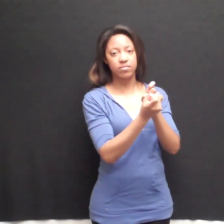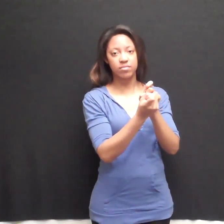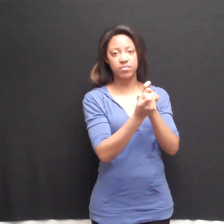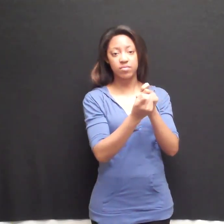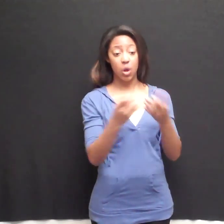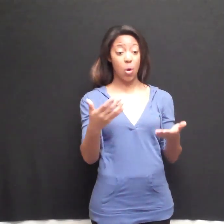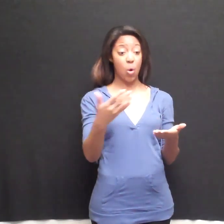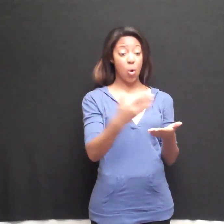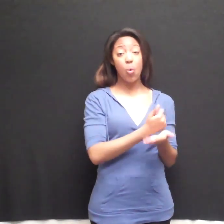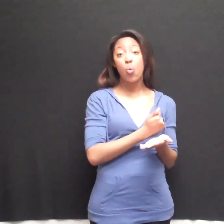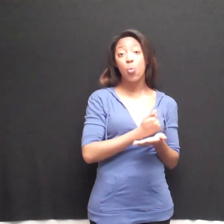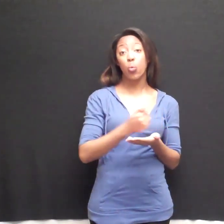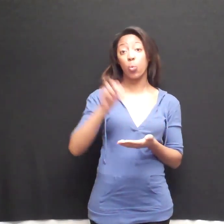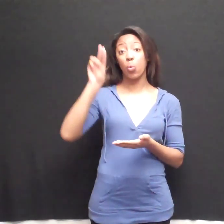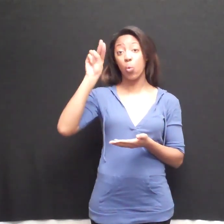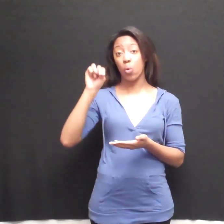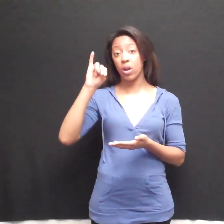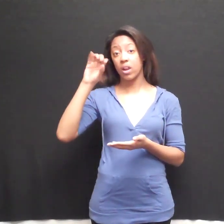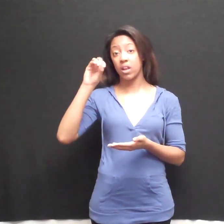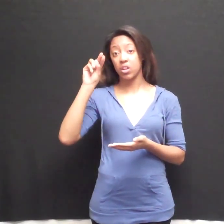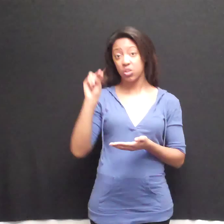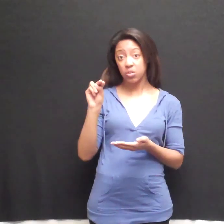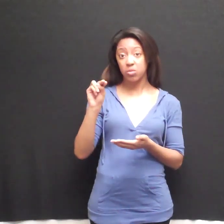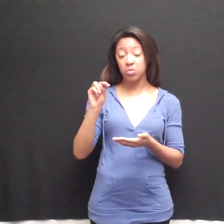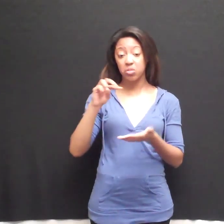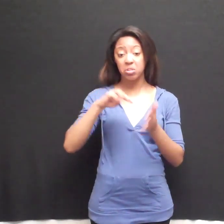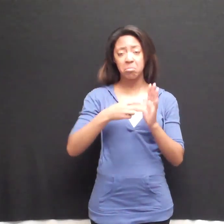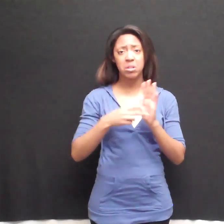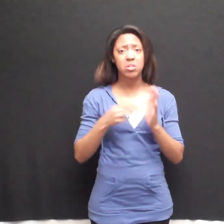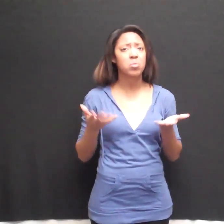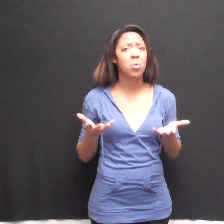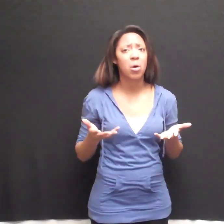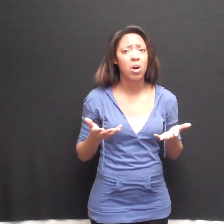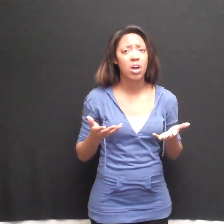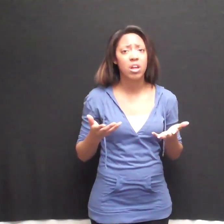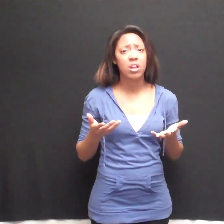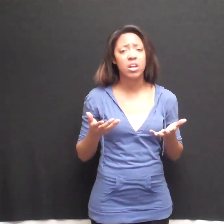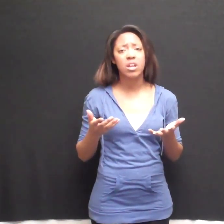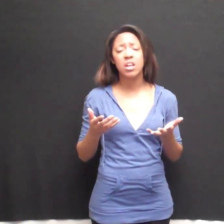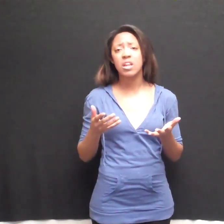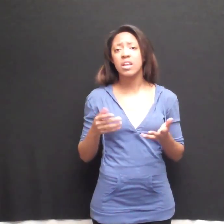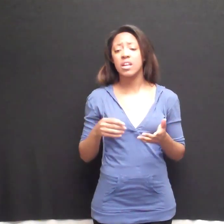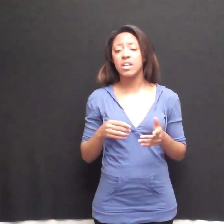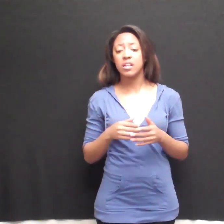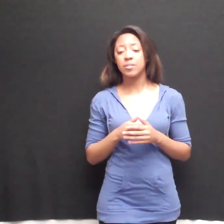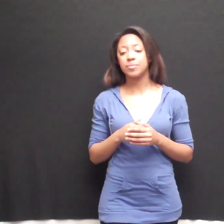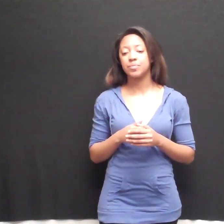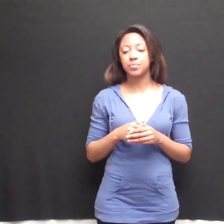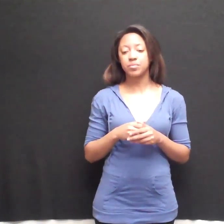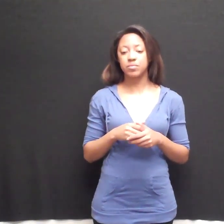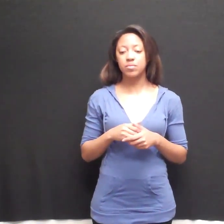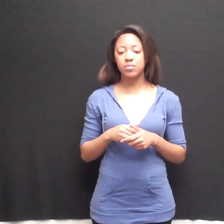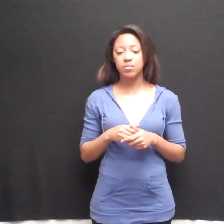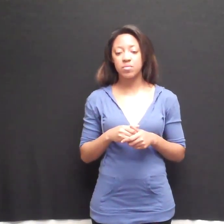Operators were charged for any mistakes that they made. A lot of these young women whose families depended on their